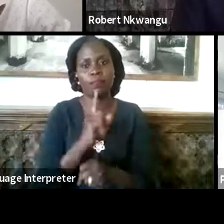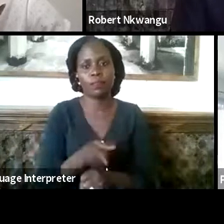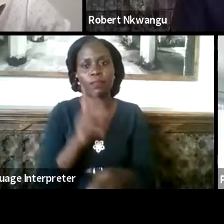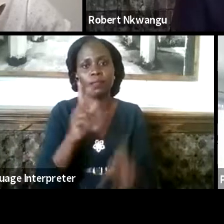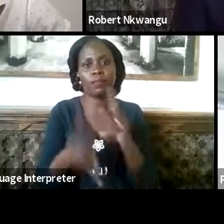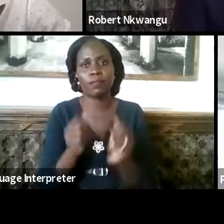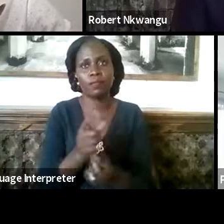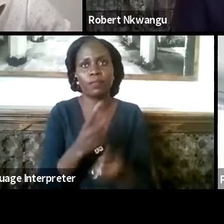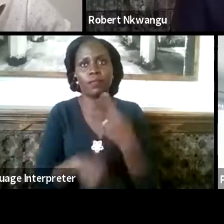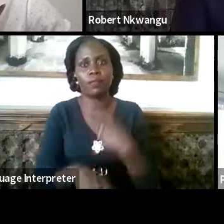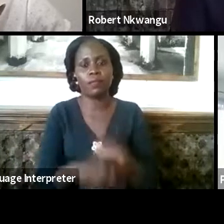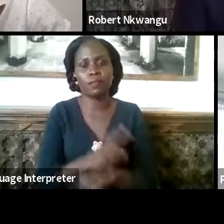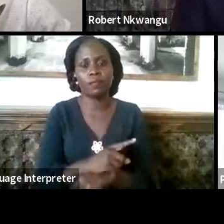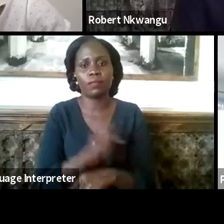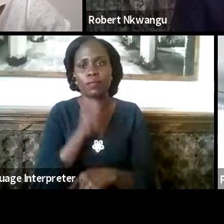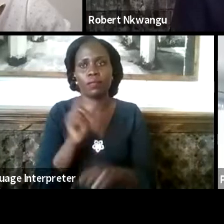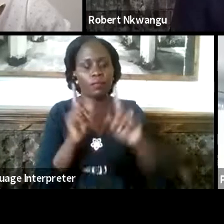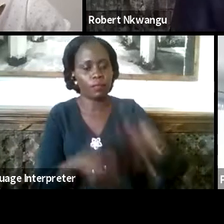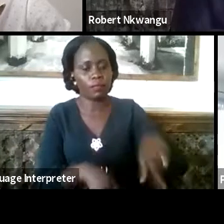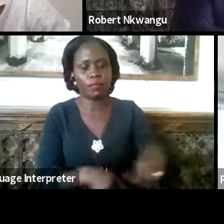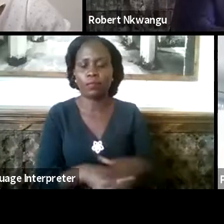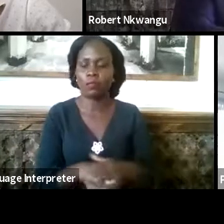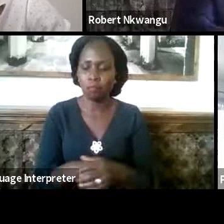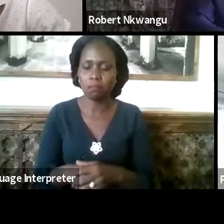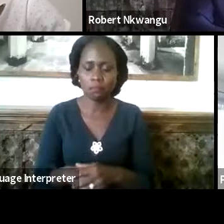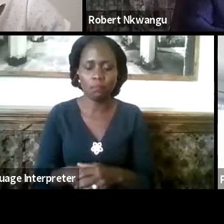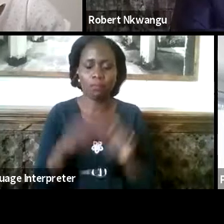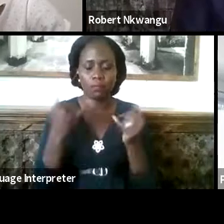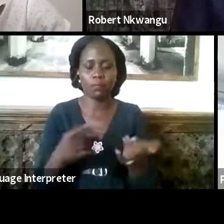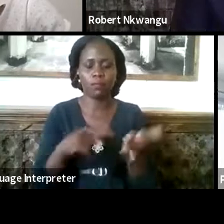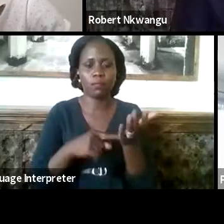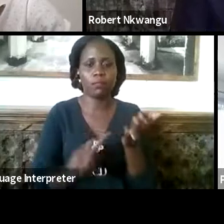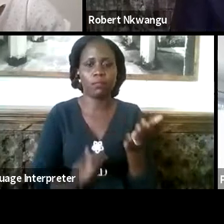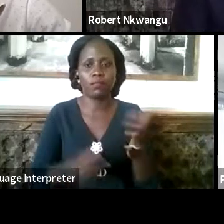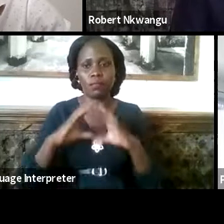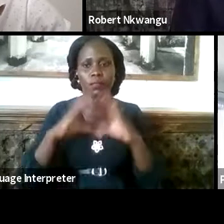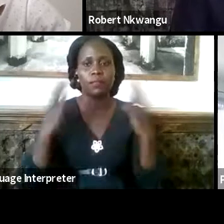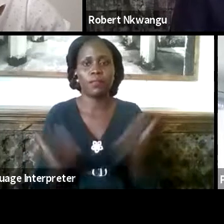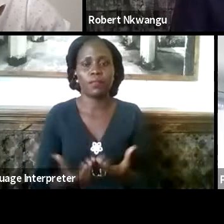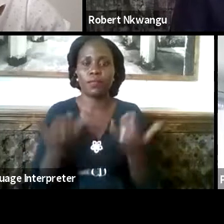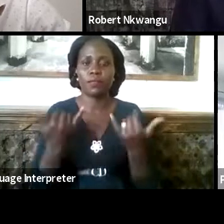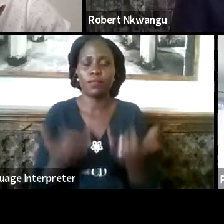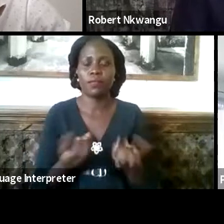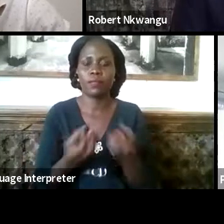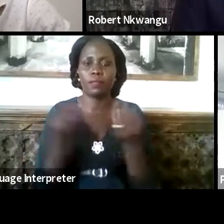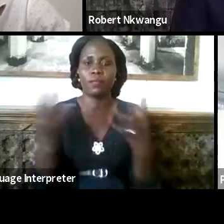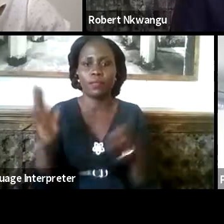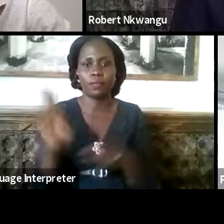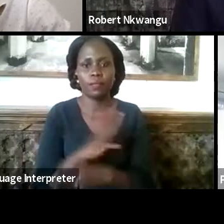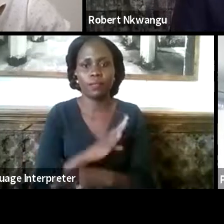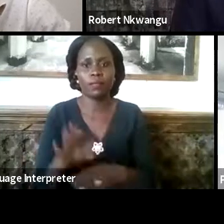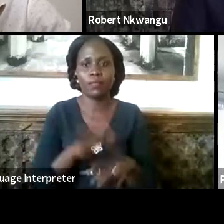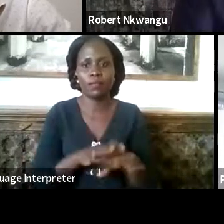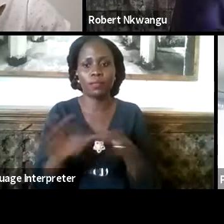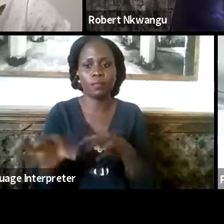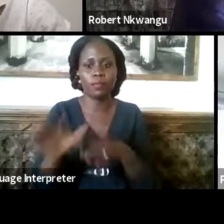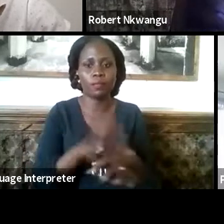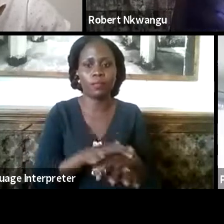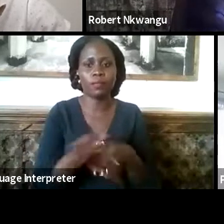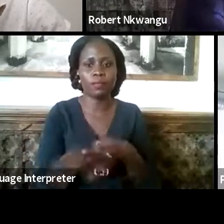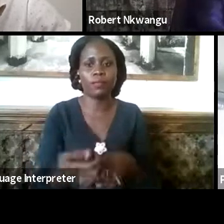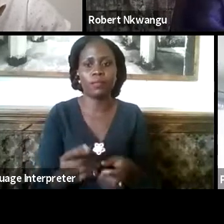out. Now that we're in the technology world, now that most businesses are run online, we need to bring